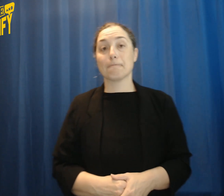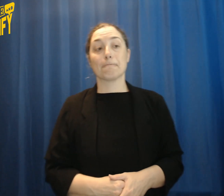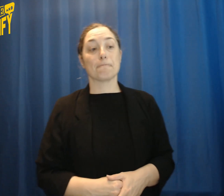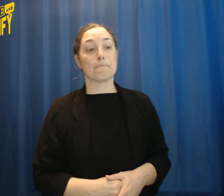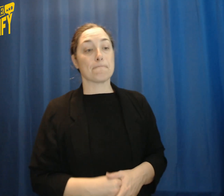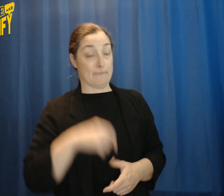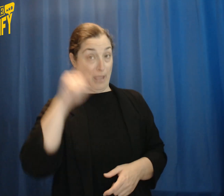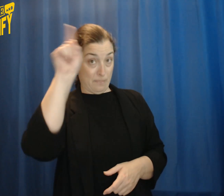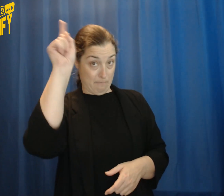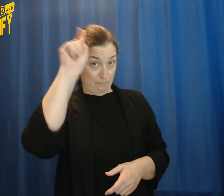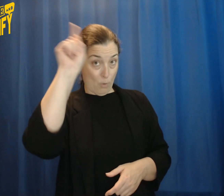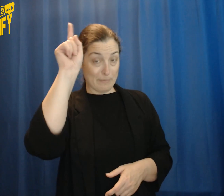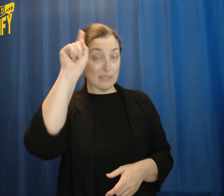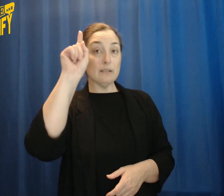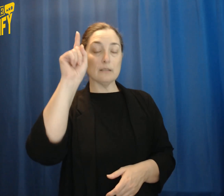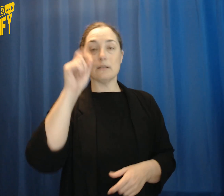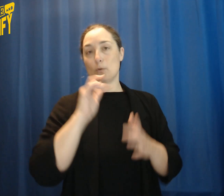moment, there's my website, which is